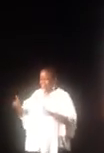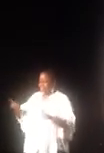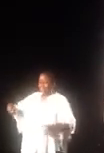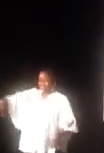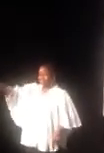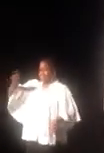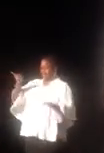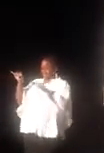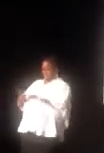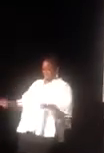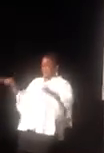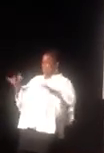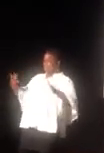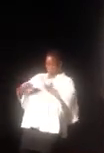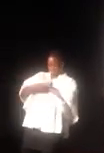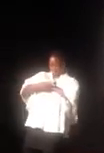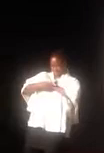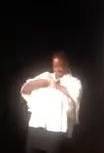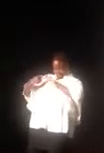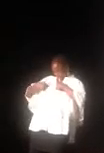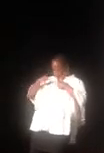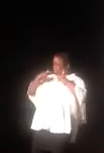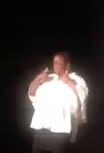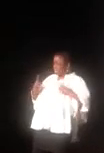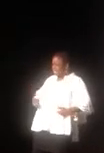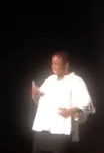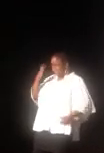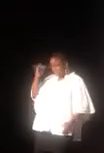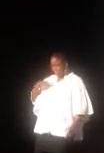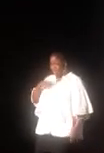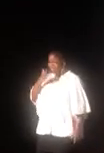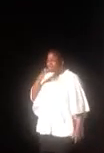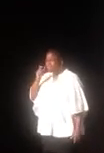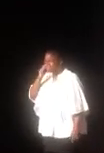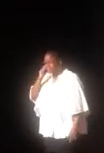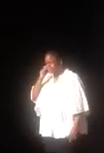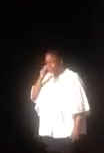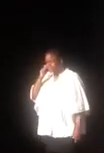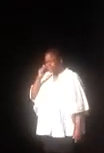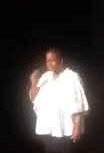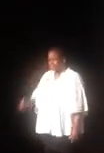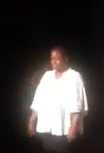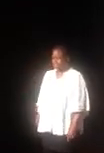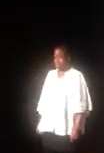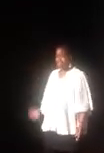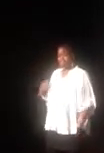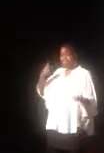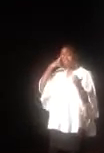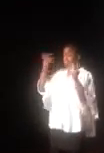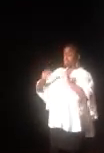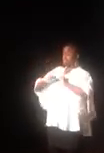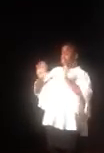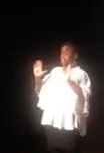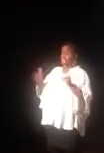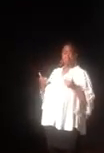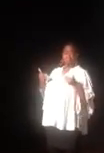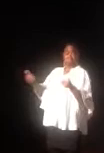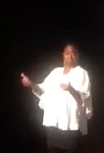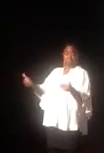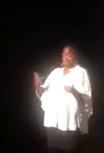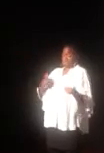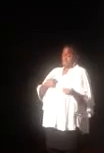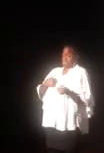have to be stereotyped and profiled because of my race. Just when I thought the coast was clear, when I thought I was